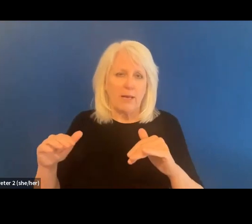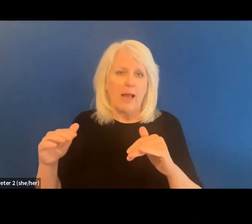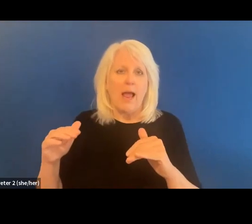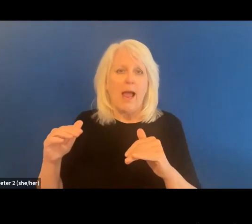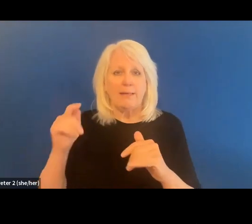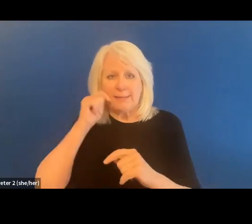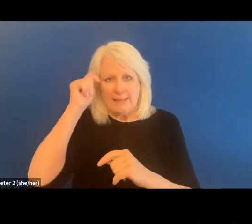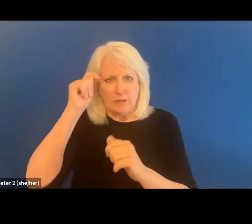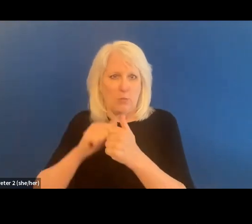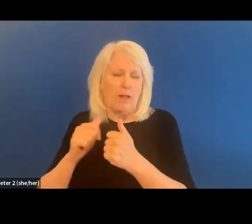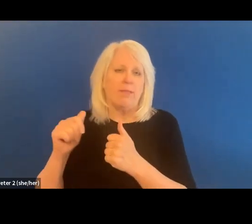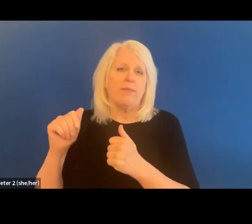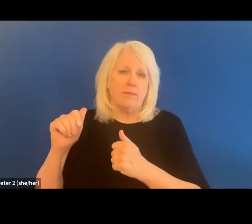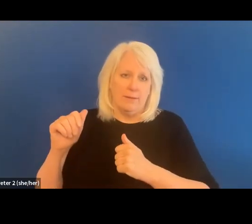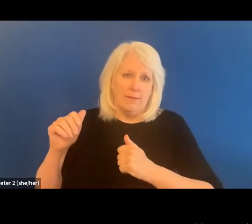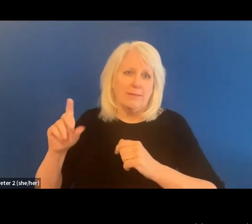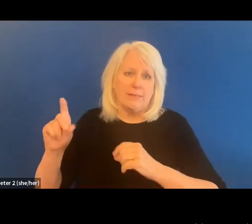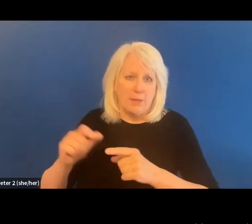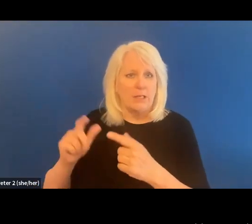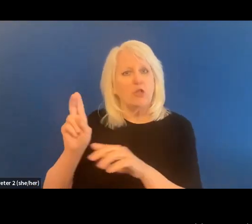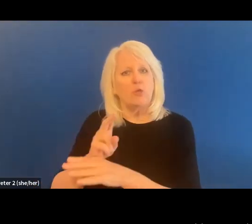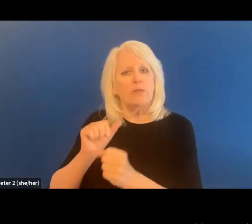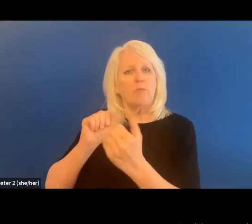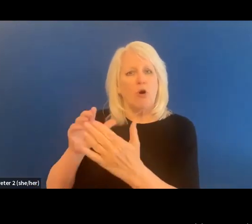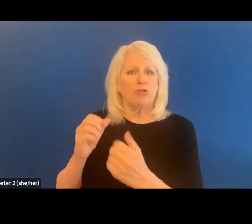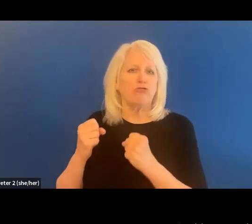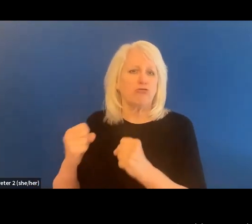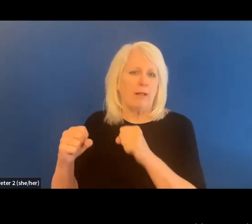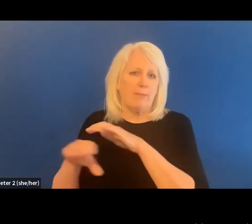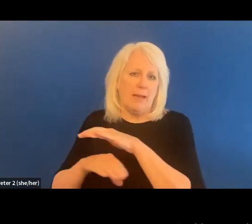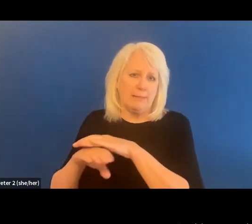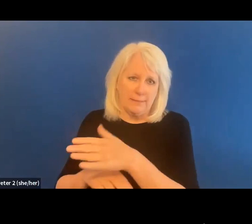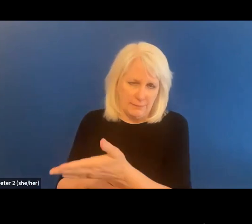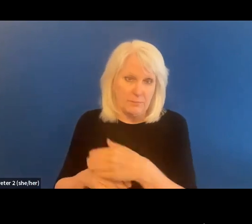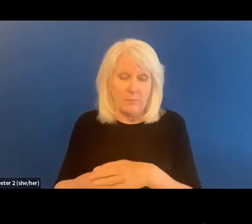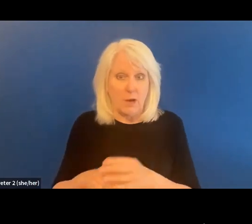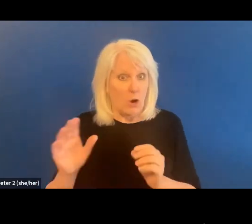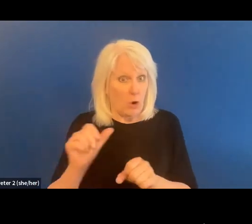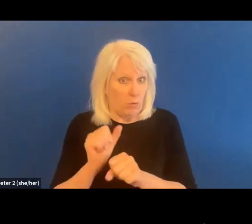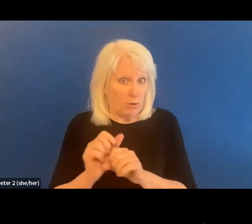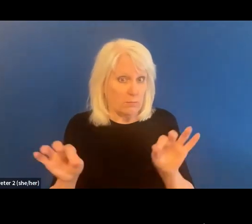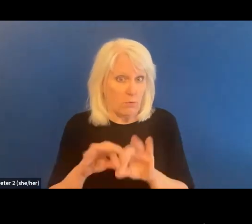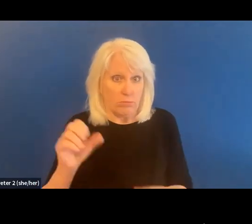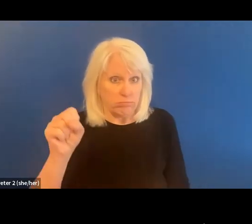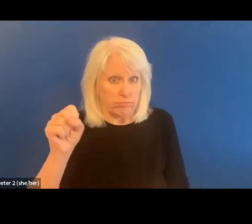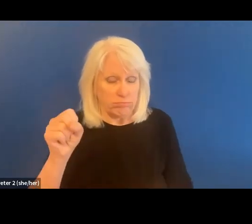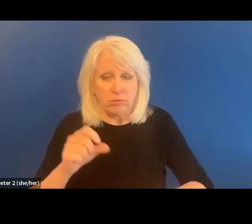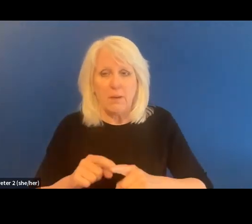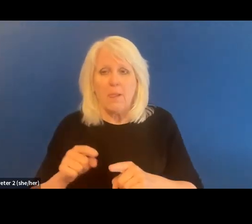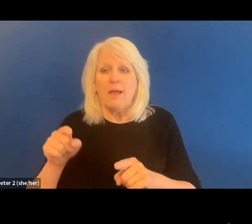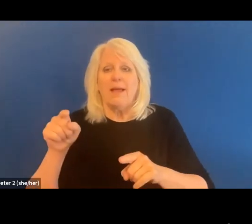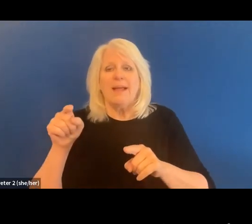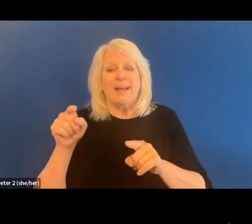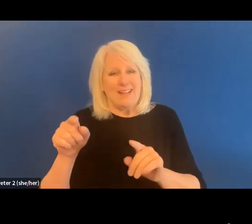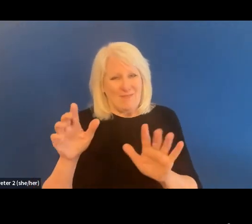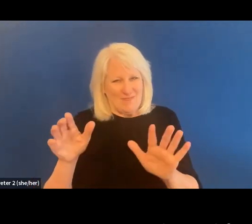a strengths-based approach. And her work will be really important because she will be able to,